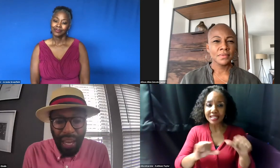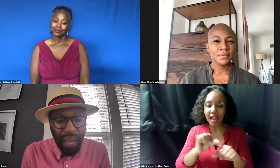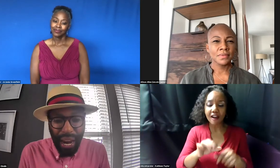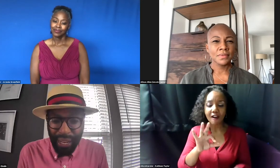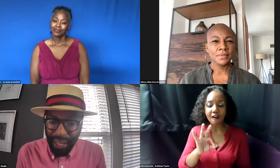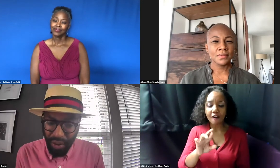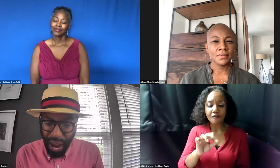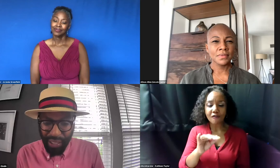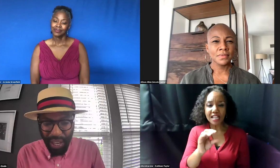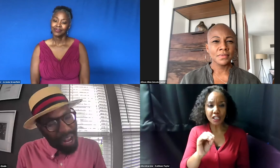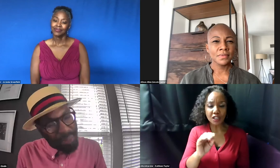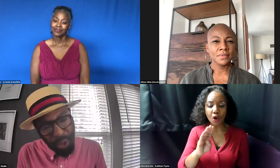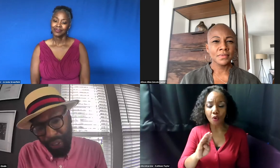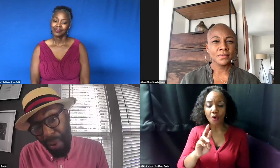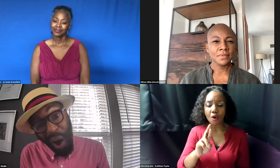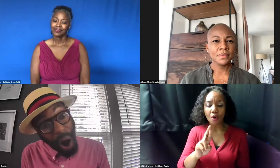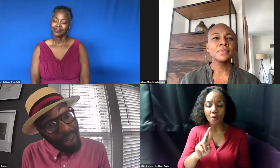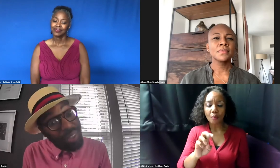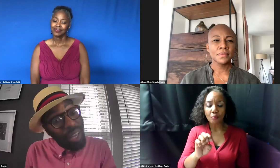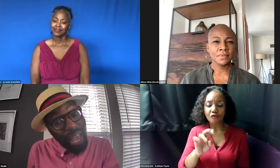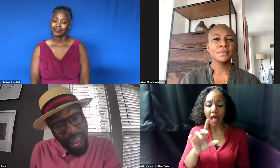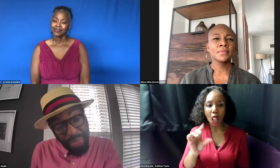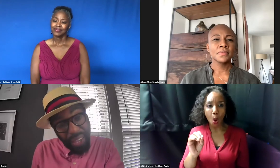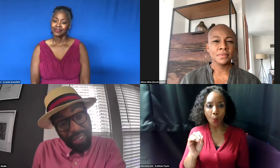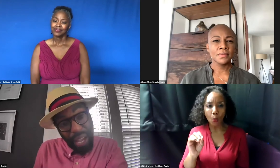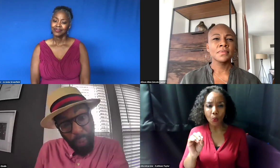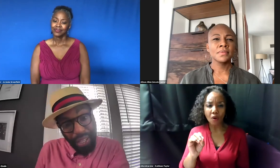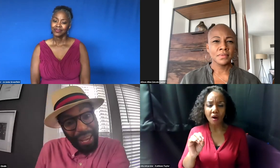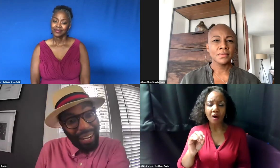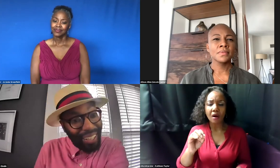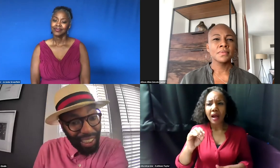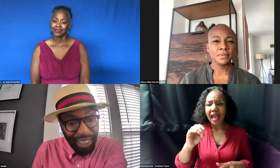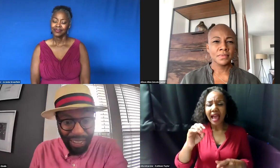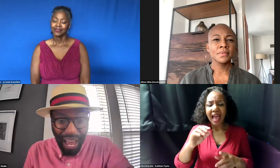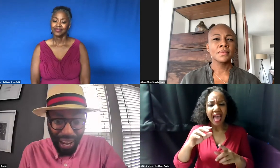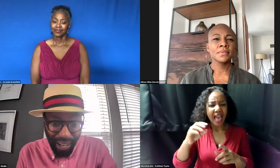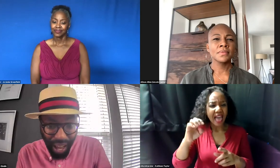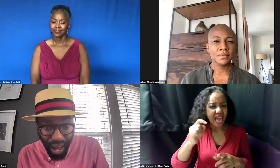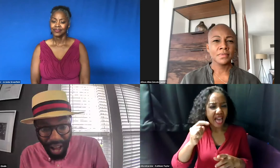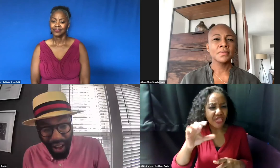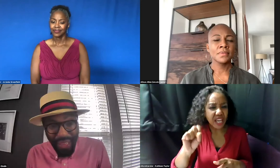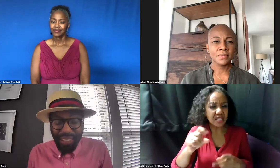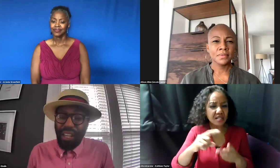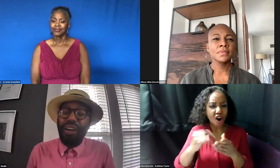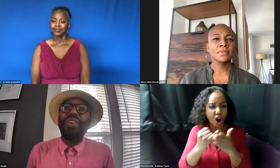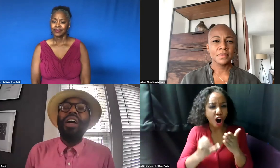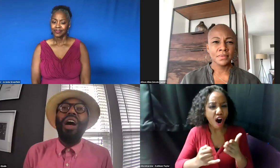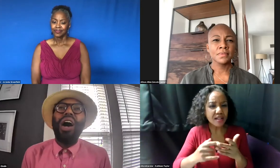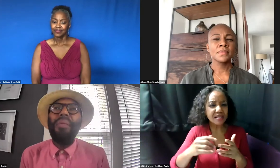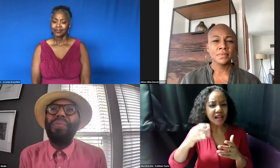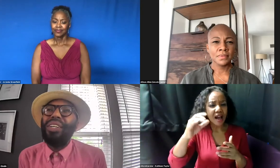Varela, anything that he writes, and he writes beautifully about art and ethics and wisdom and cognition. I love that